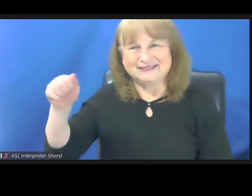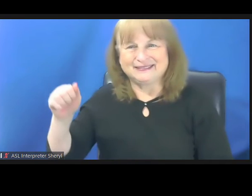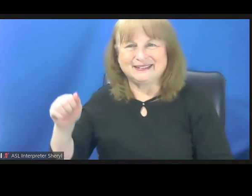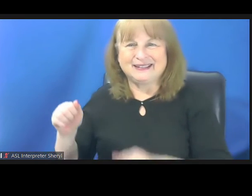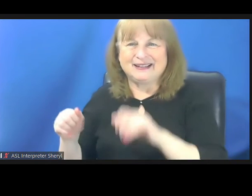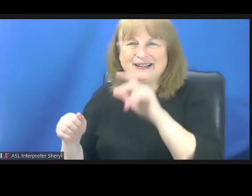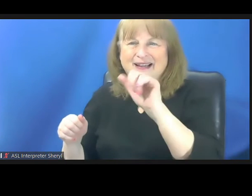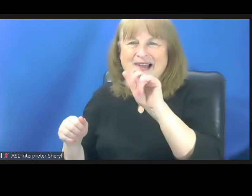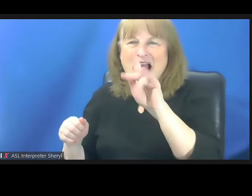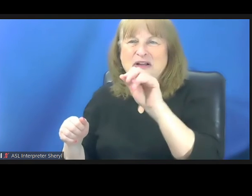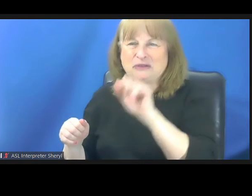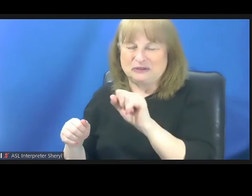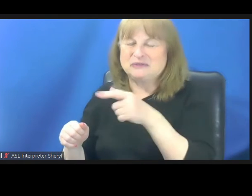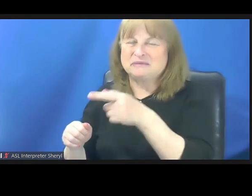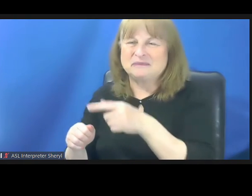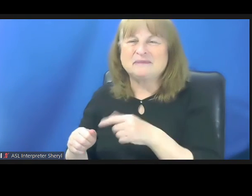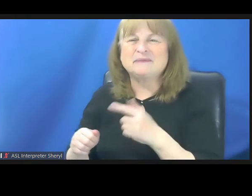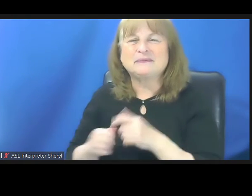Just quickly,